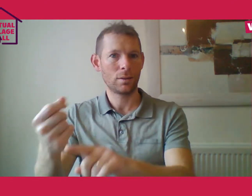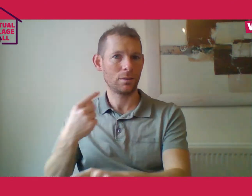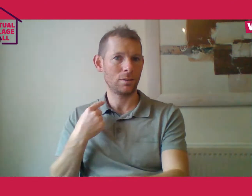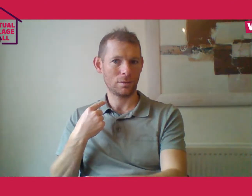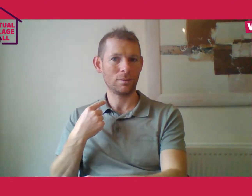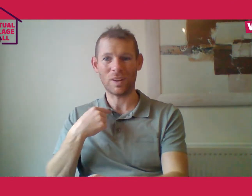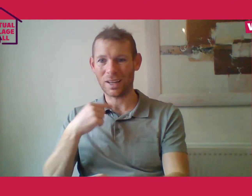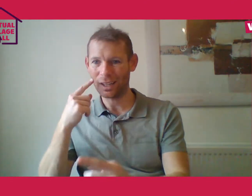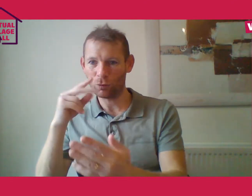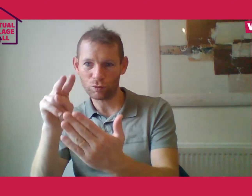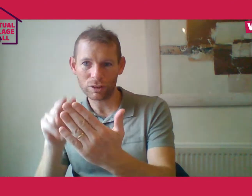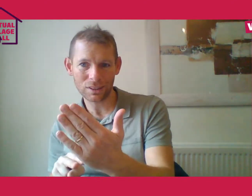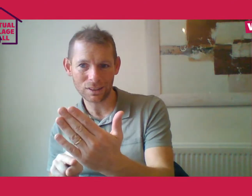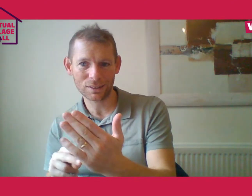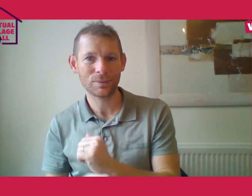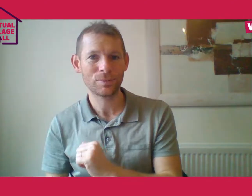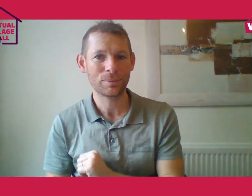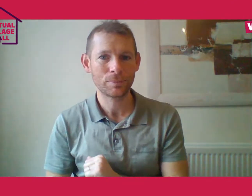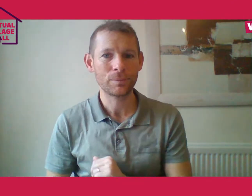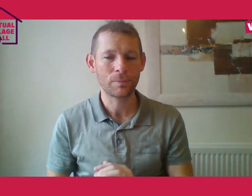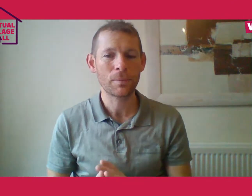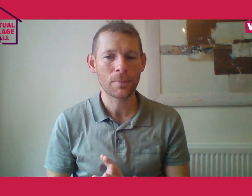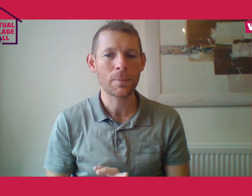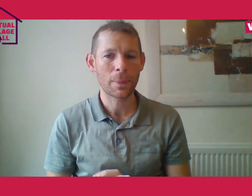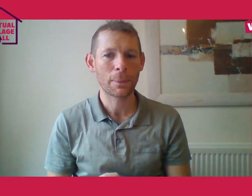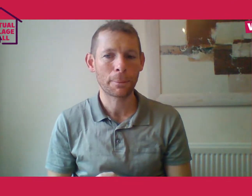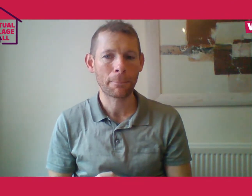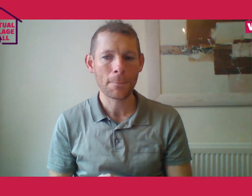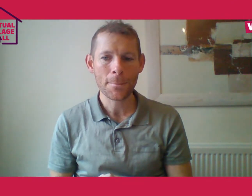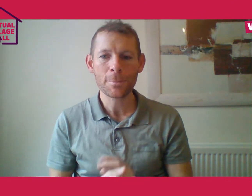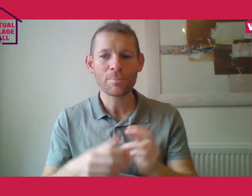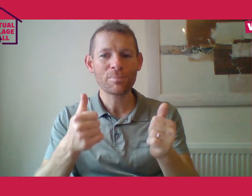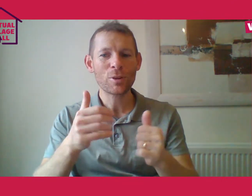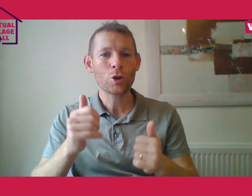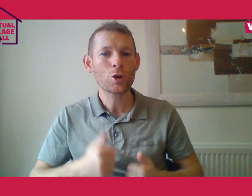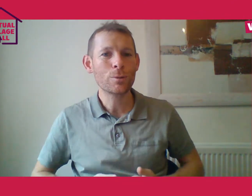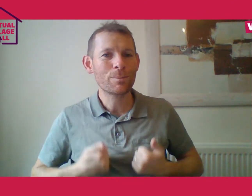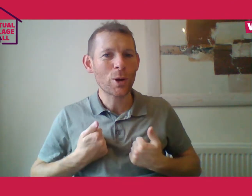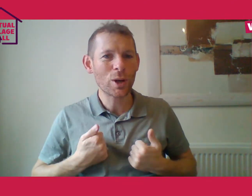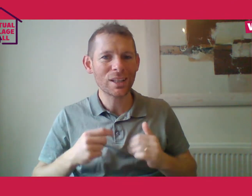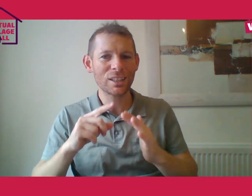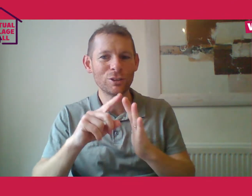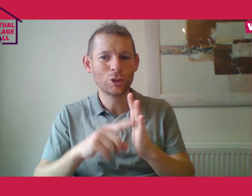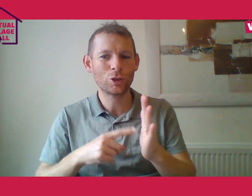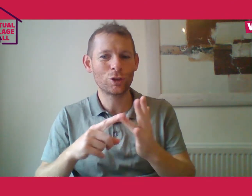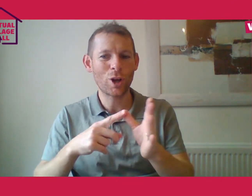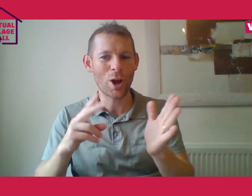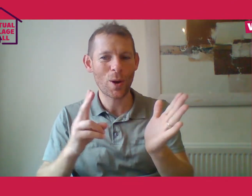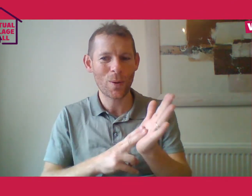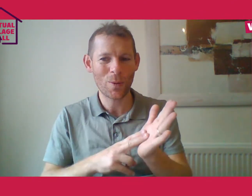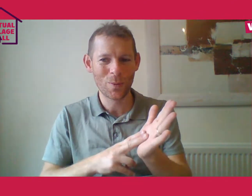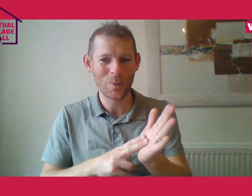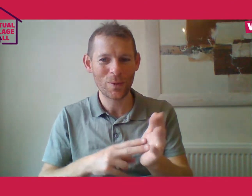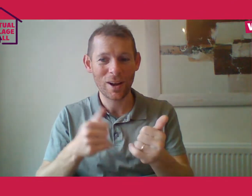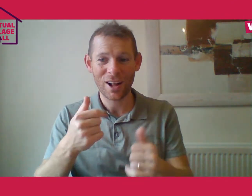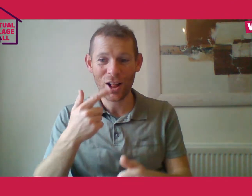from the Royal Voluntary Service will, I think, be able to pass those comments to me. So, good morning to